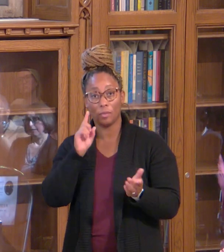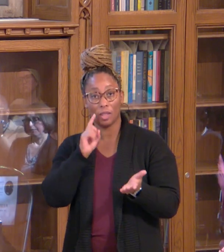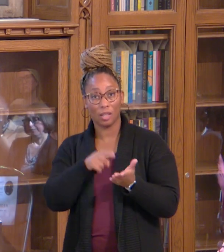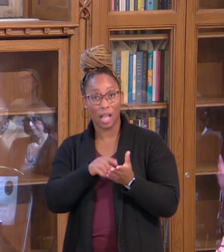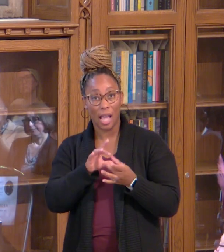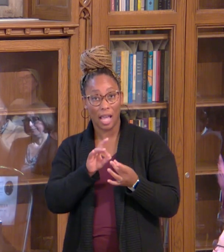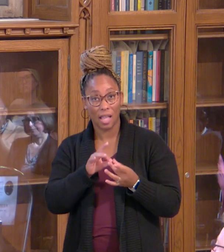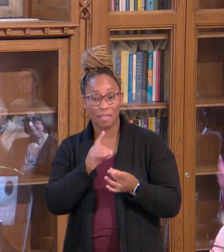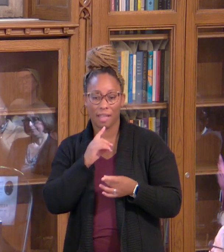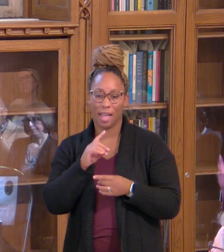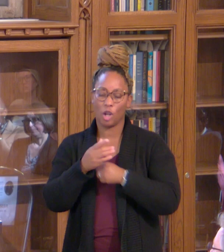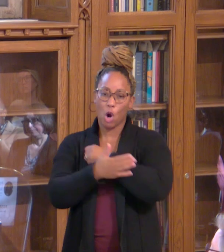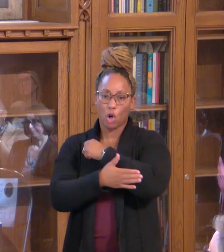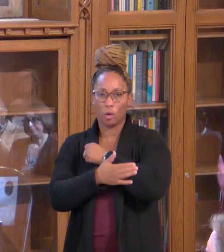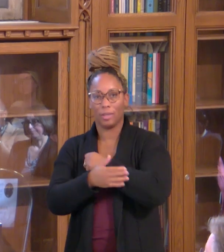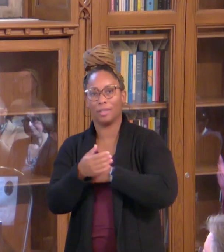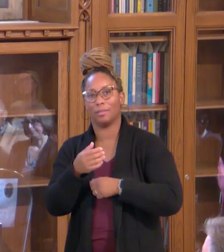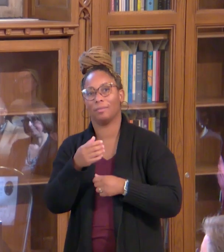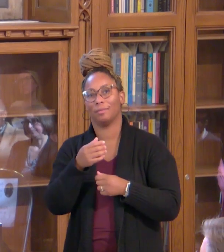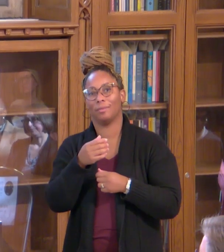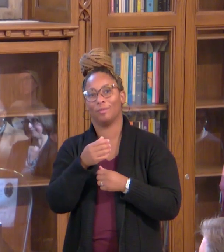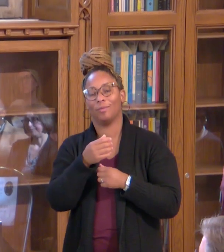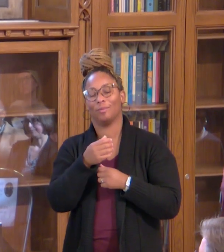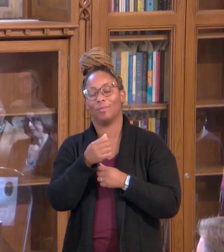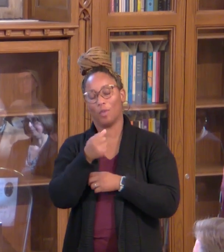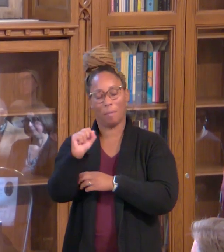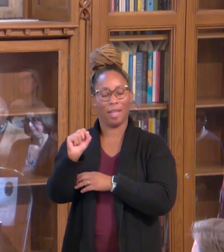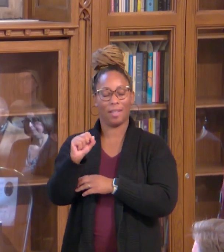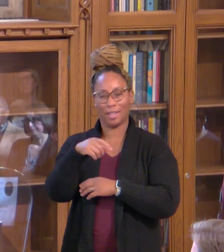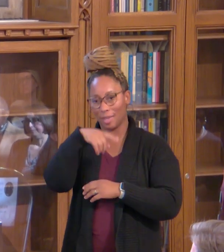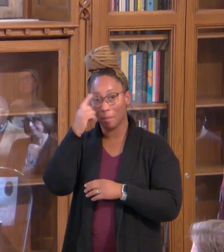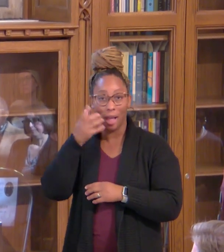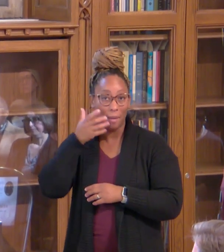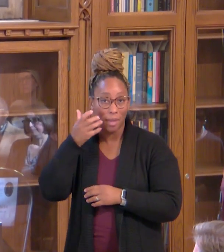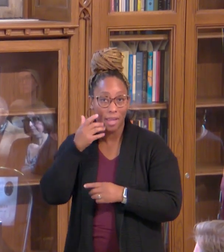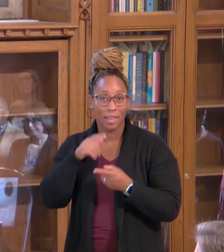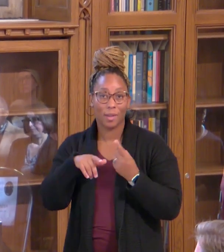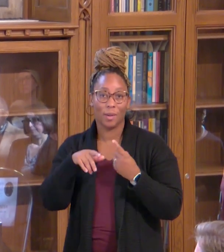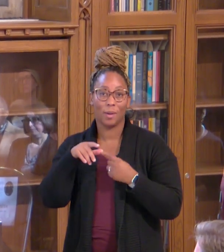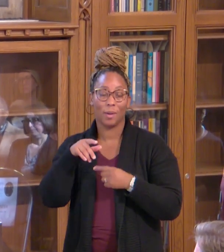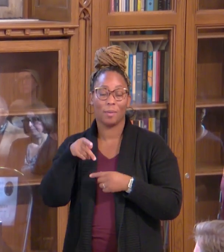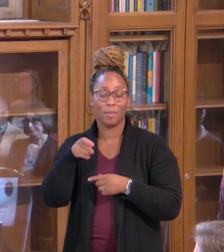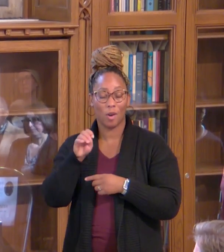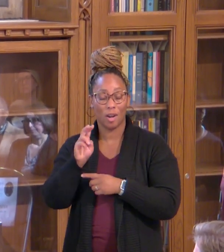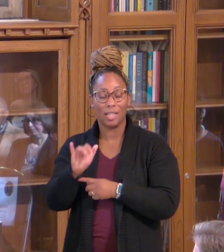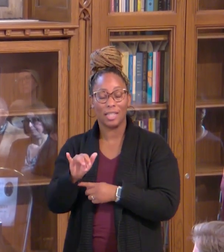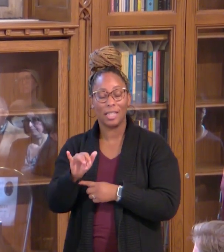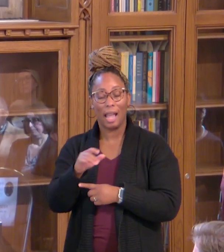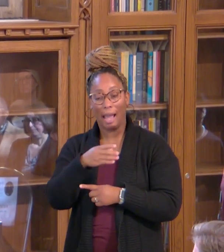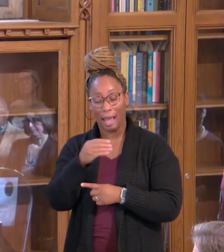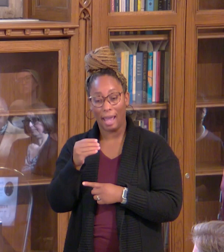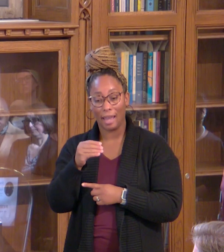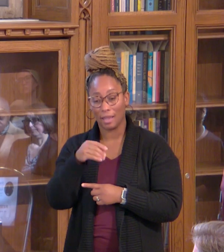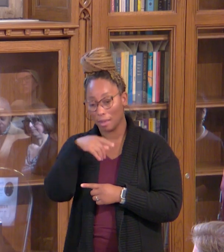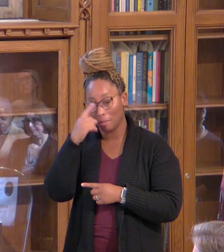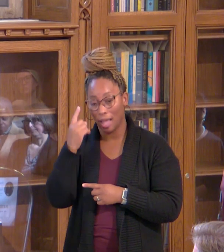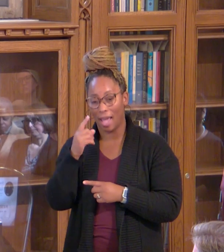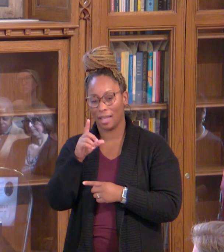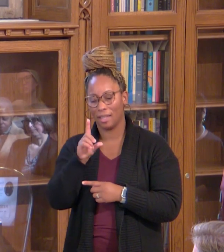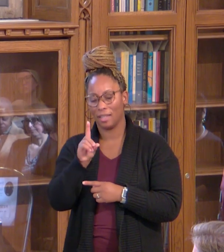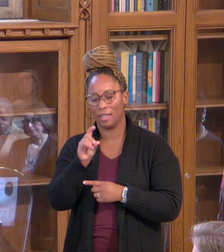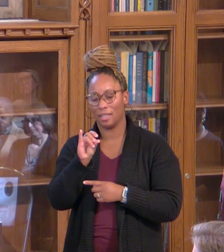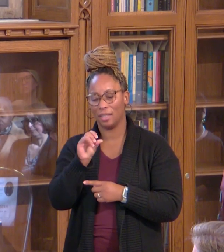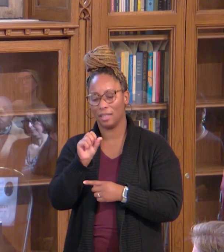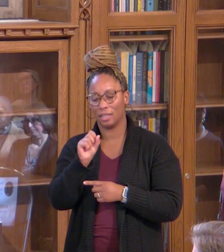the urban rebellions he does the Black Panther Party he does and black disillusionment